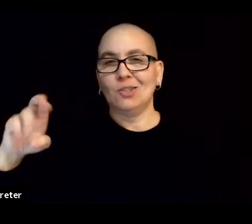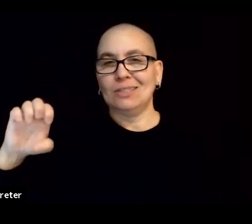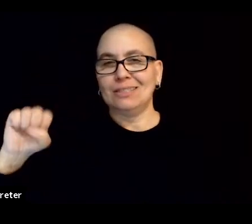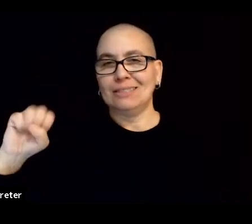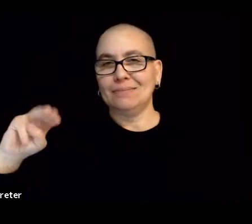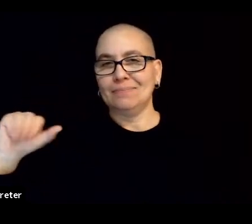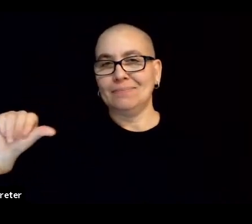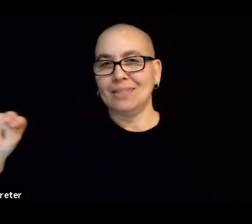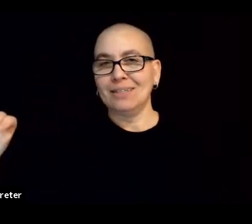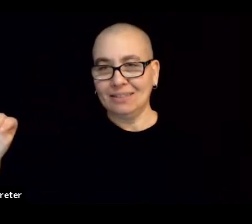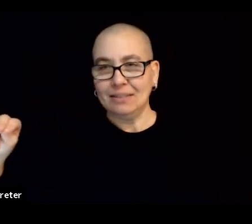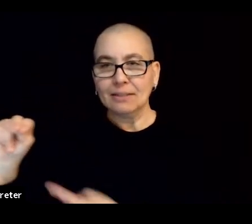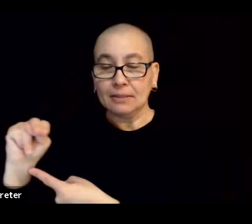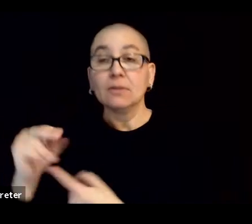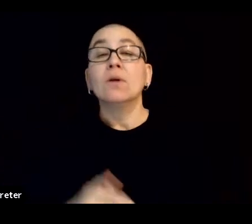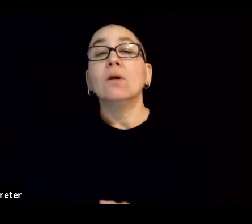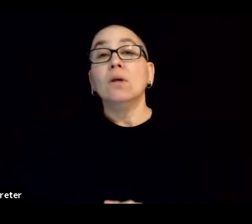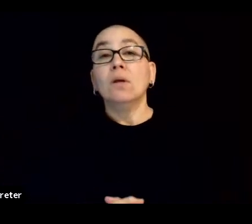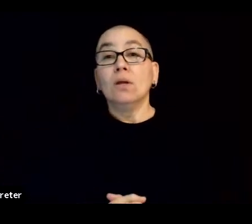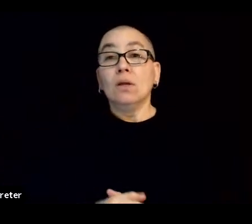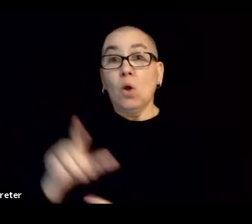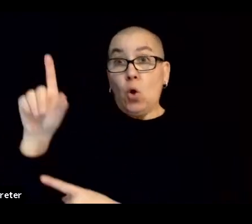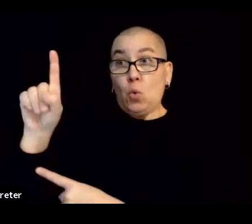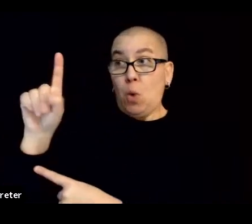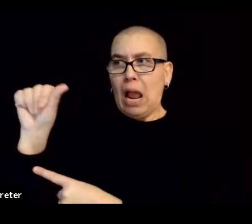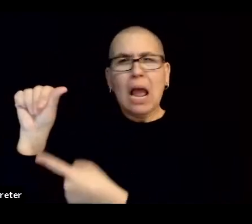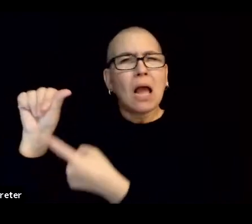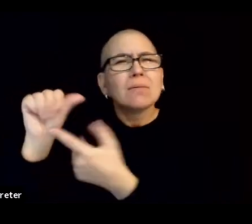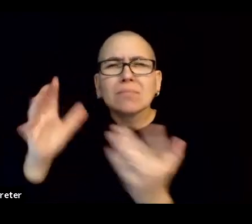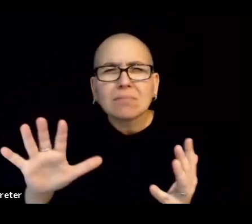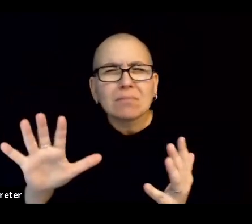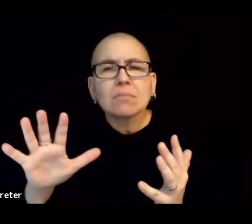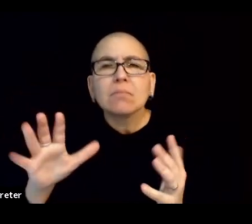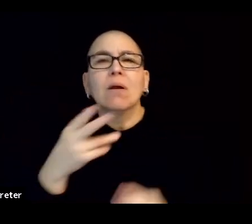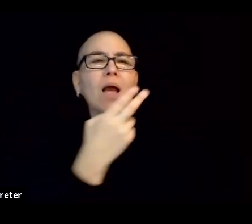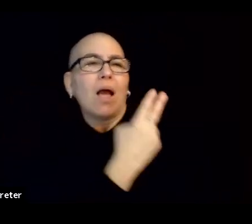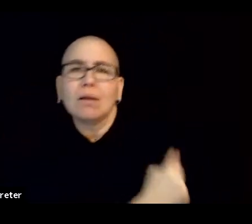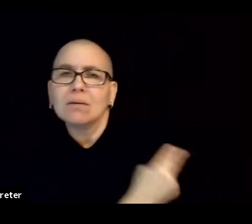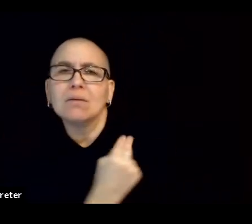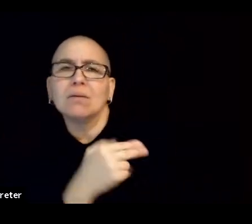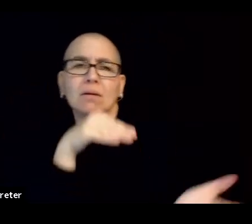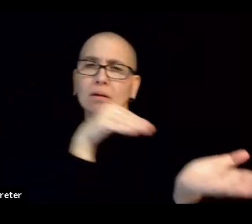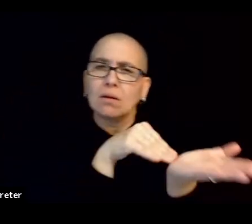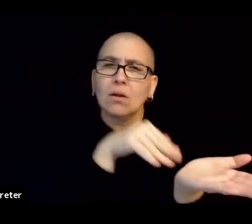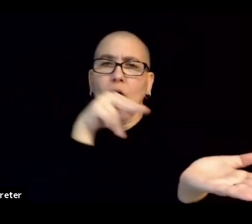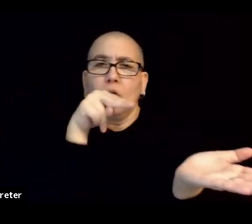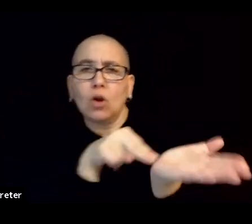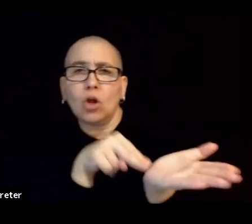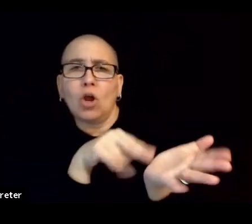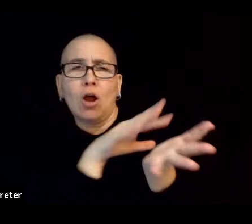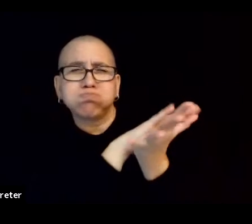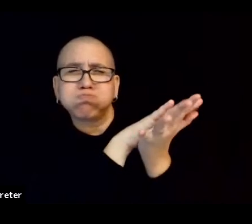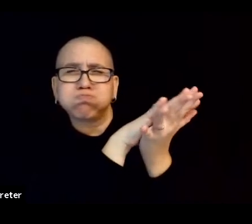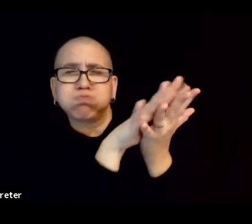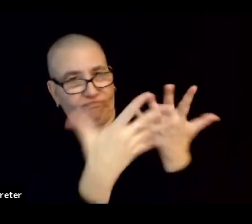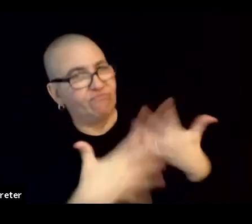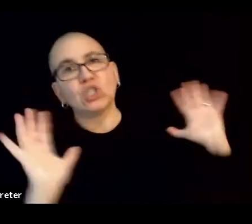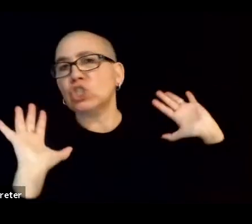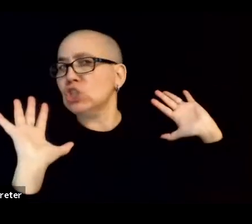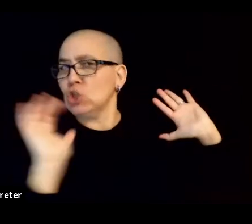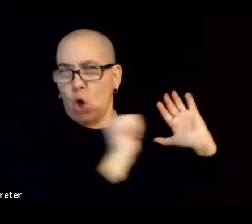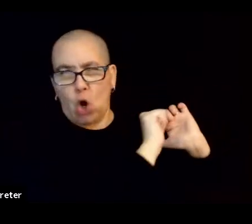and skilled nursing facilities, we have completed that tier. So all skilled nursing facilities have gotten their